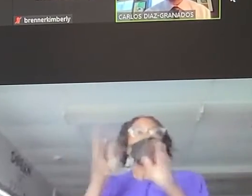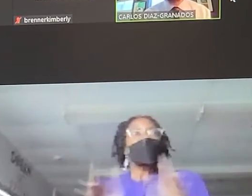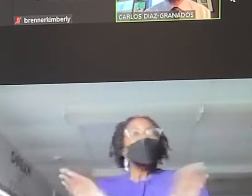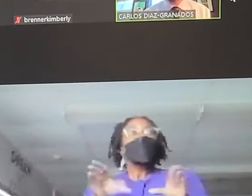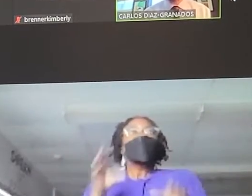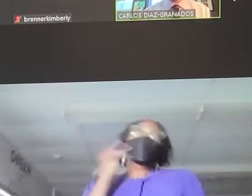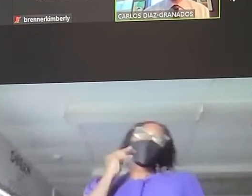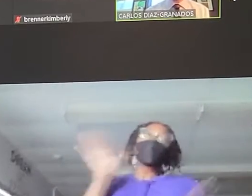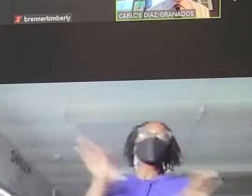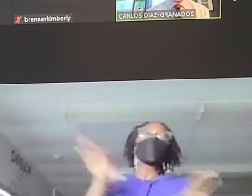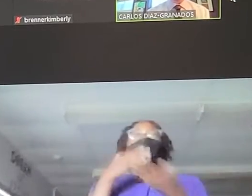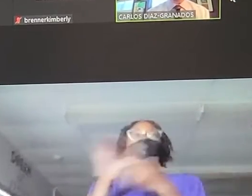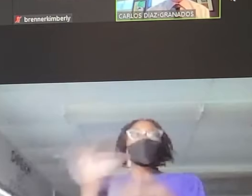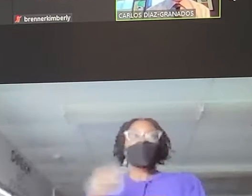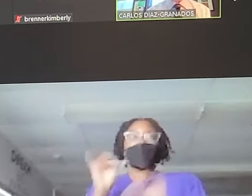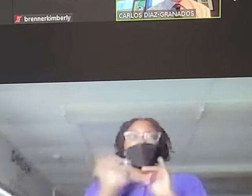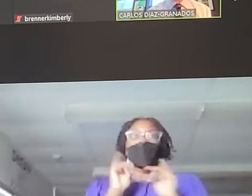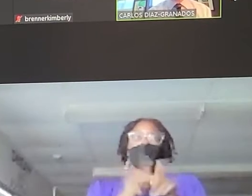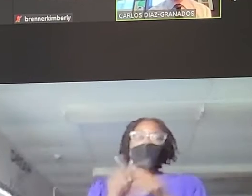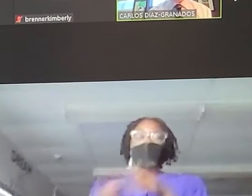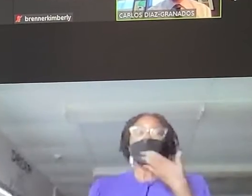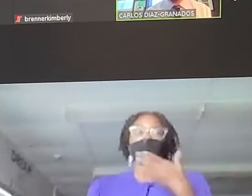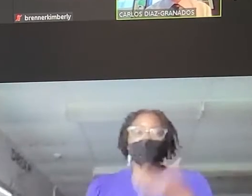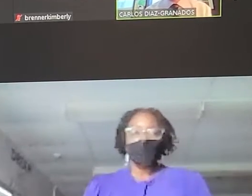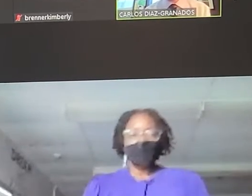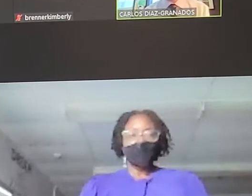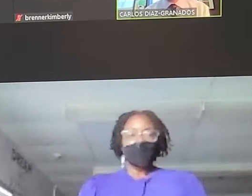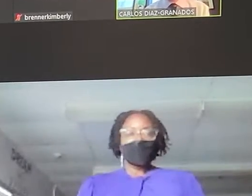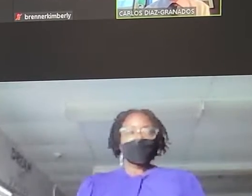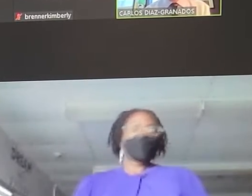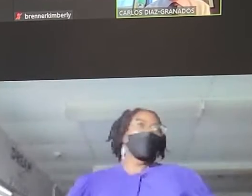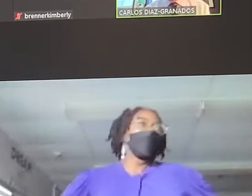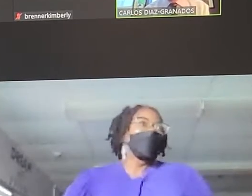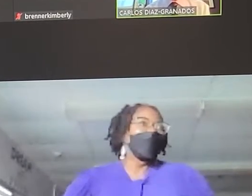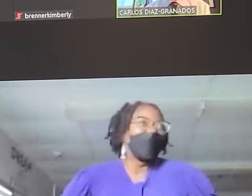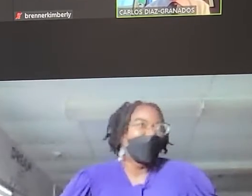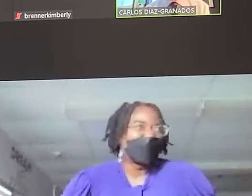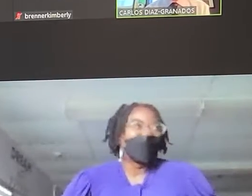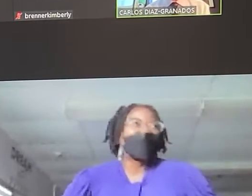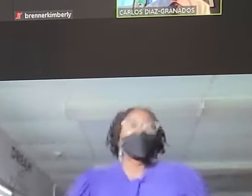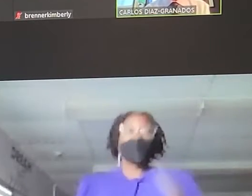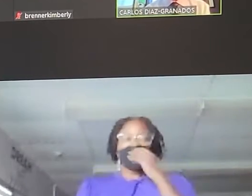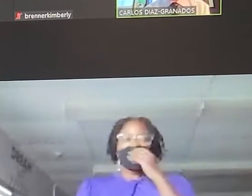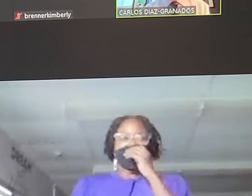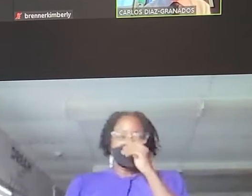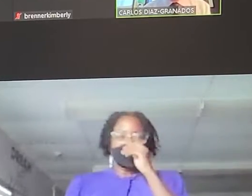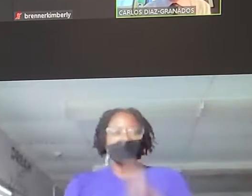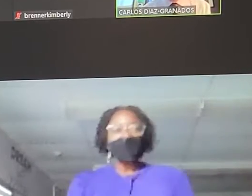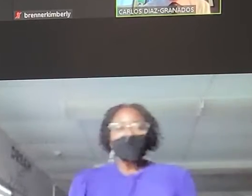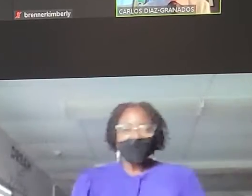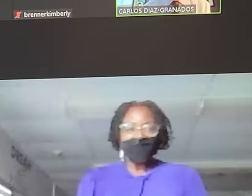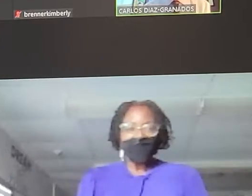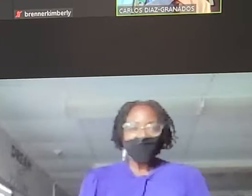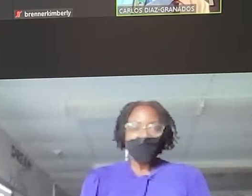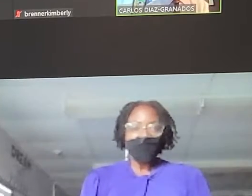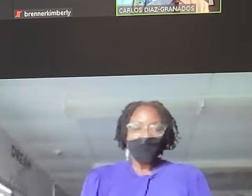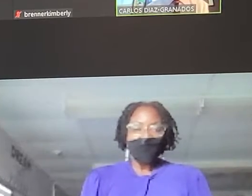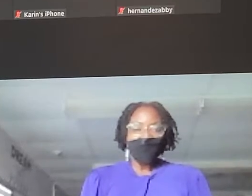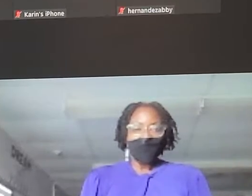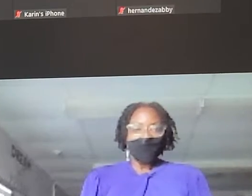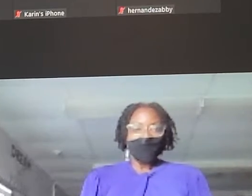job too. Miss West, while we have you, will you show everybody how to say thank you? Because we want to